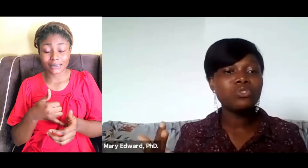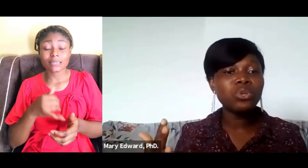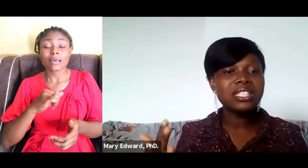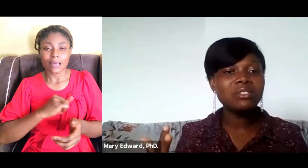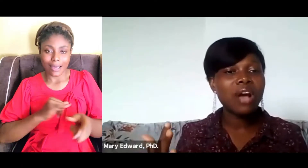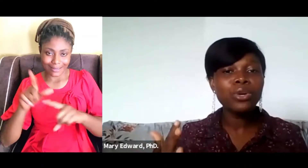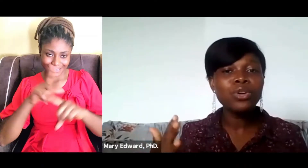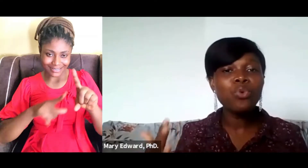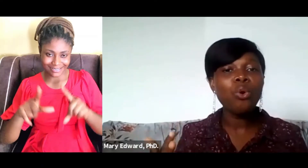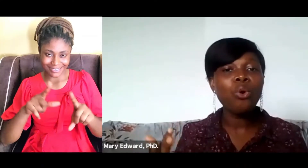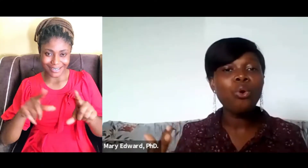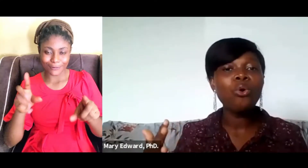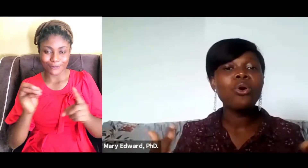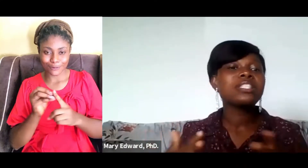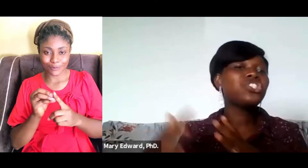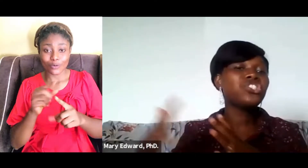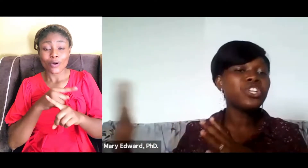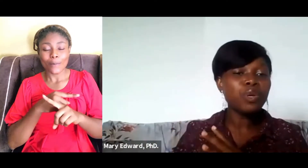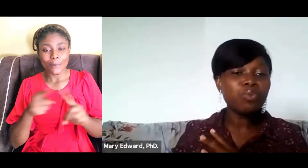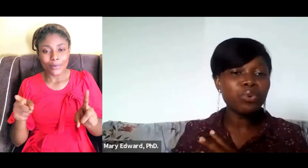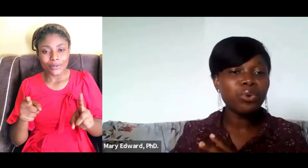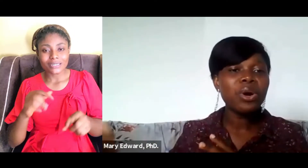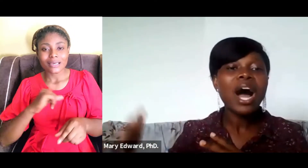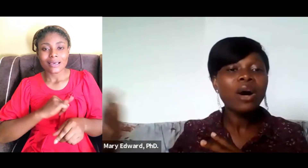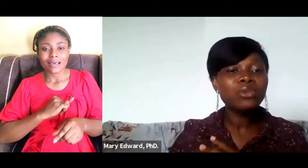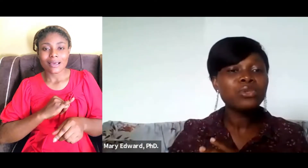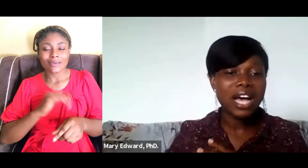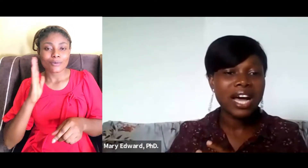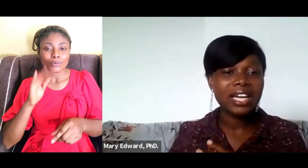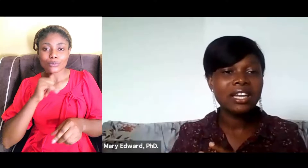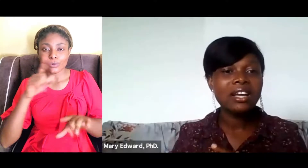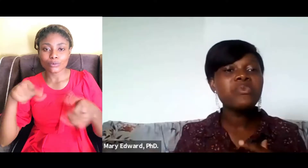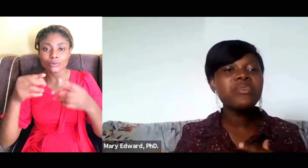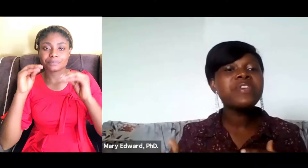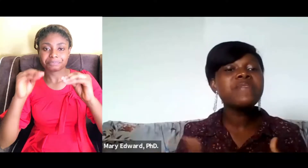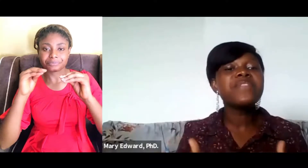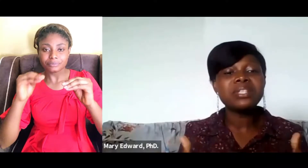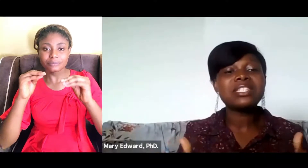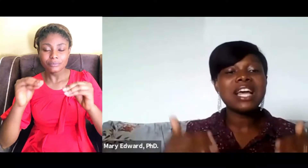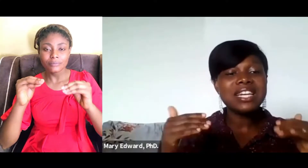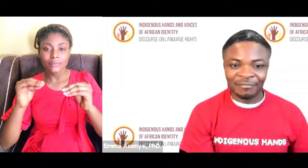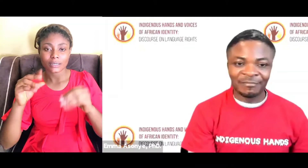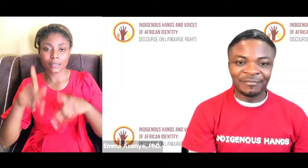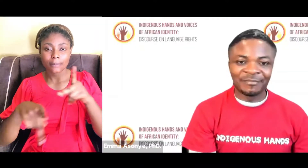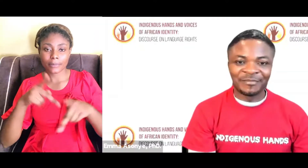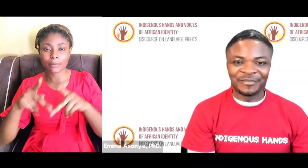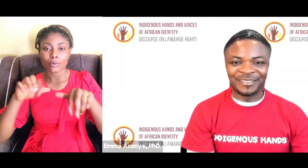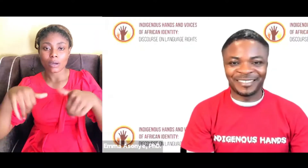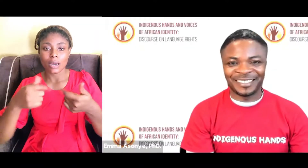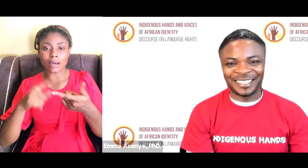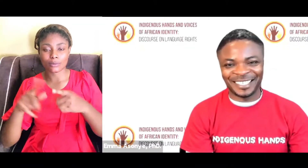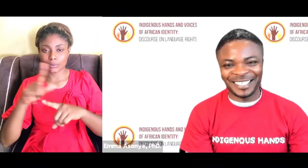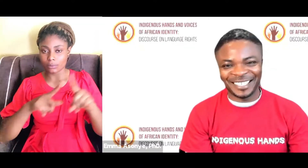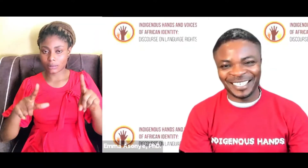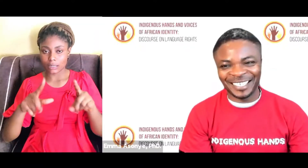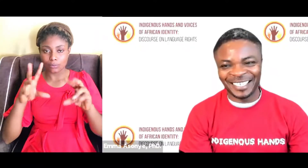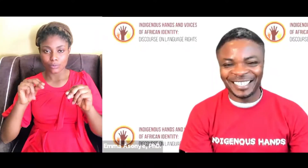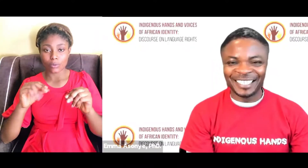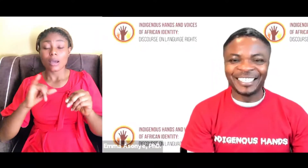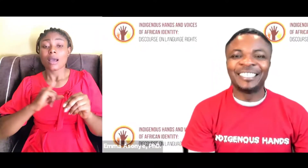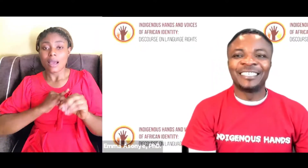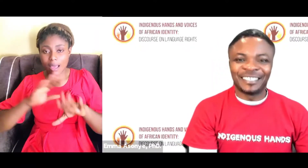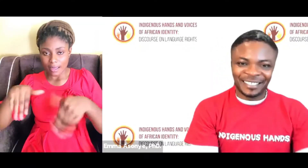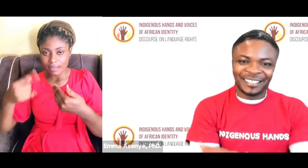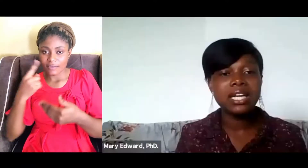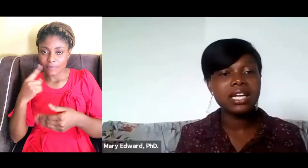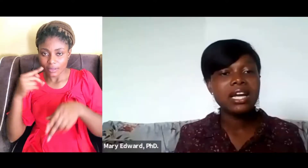but I wouldn't go teaching people how to sign if there is a deaf person who can actually do the